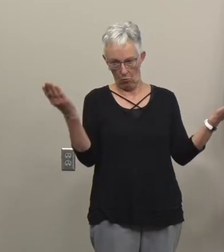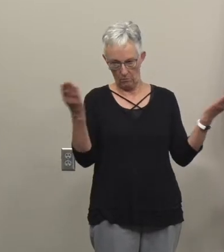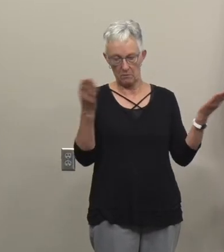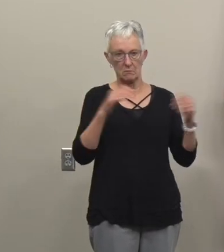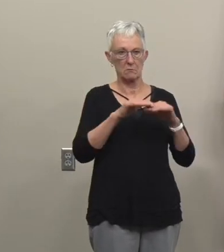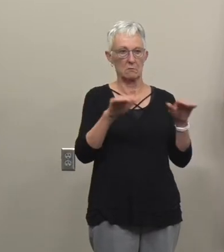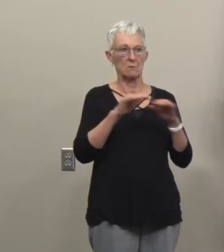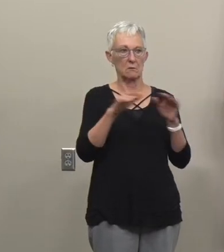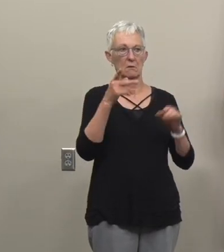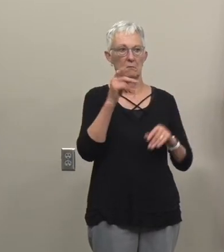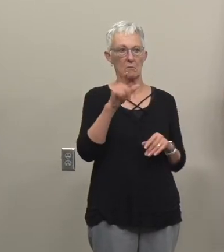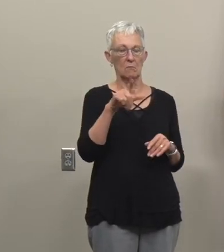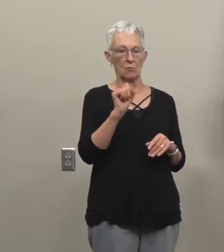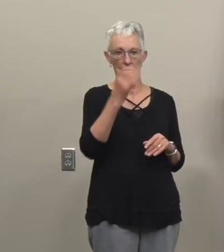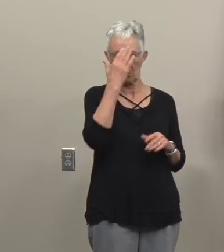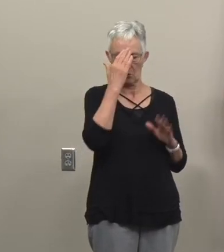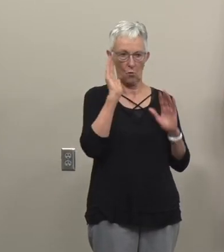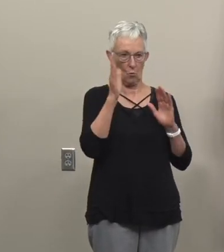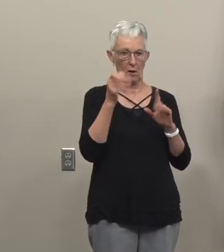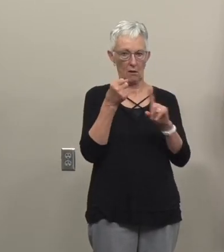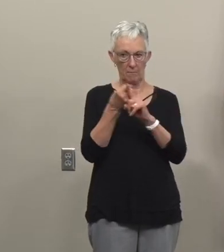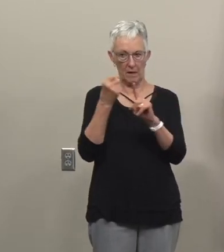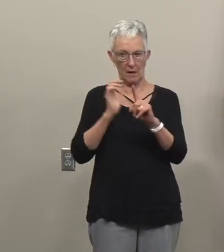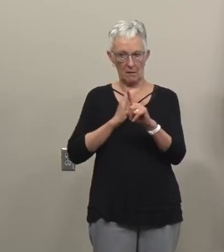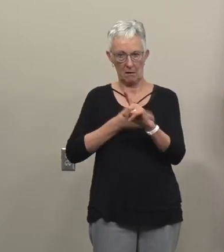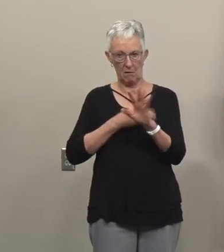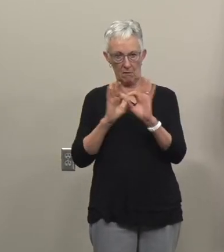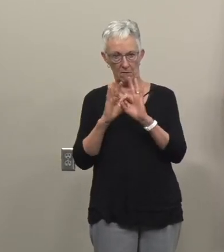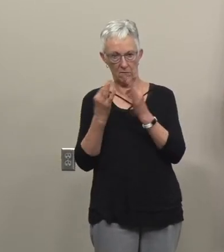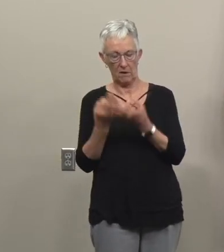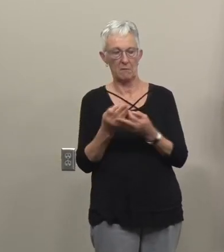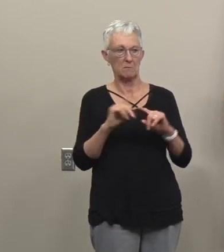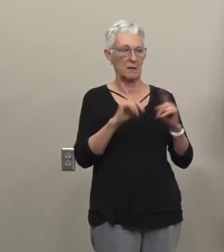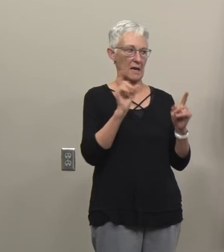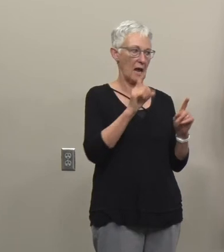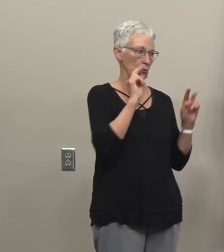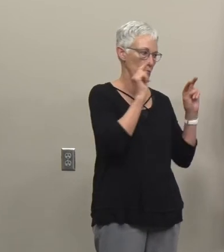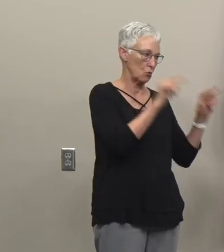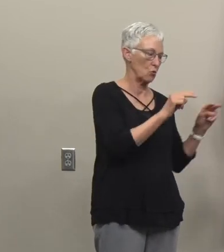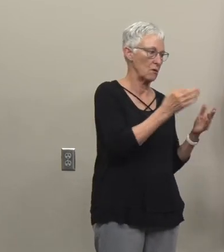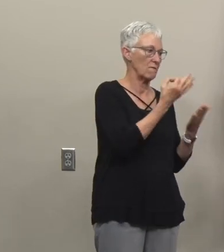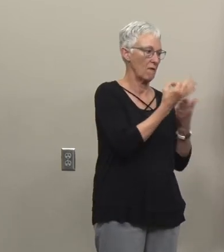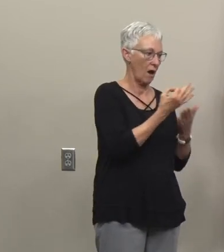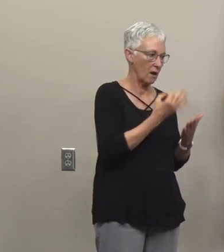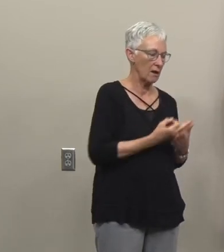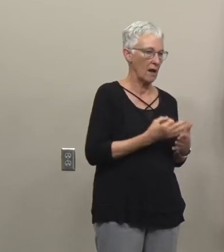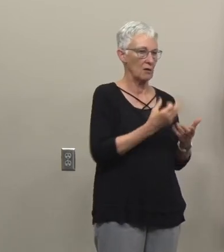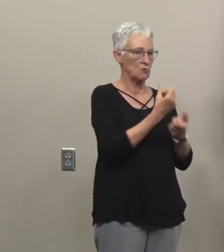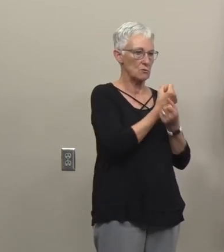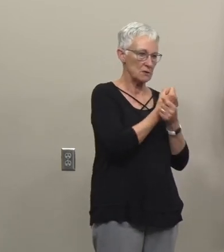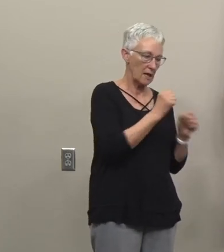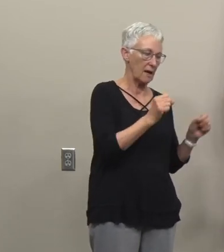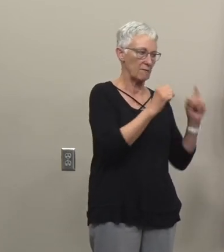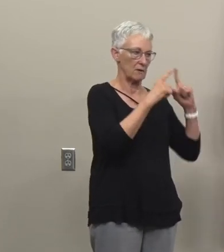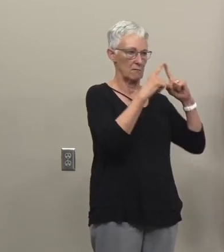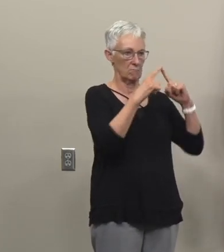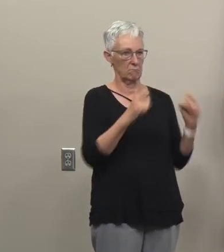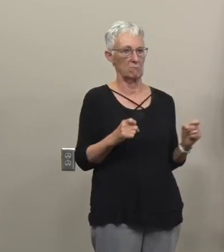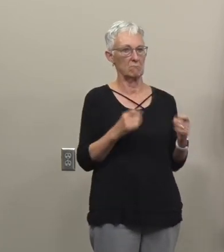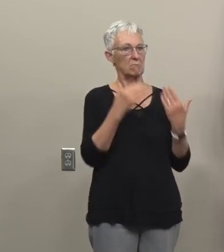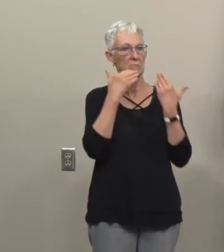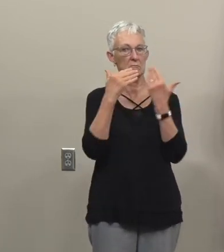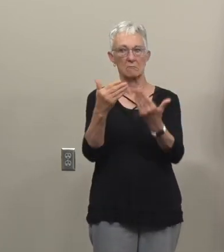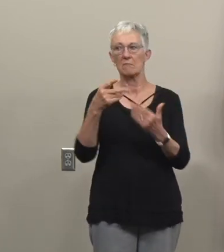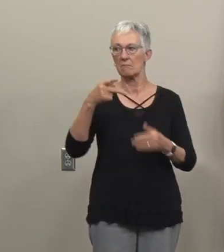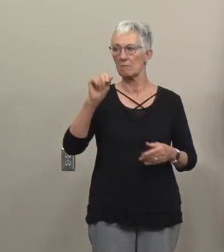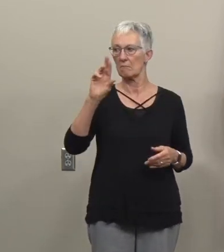and families throughout our community. I want to thank the Parks and Recreation Department for carefully looking at the issue from all of these angles